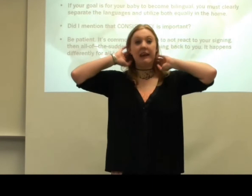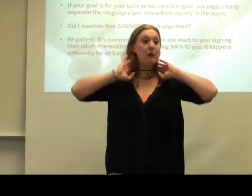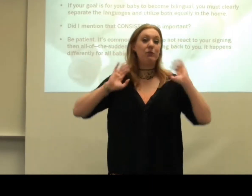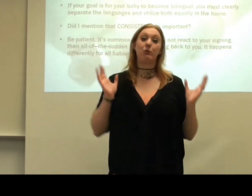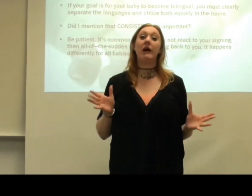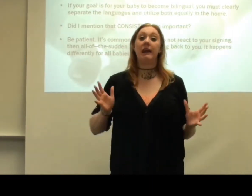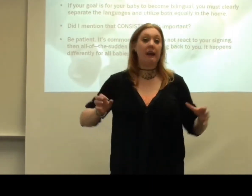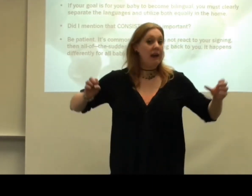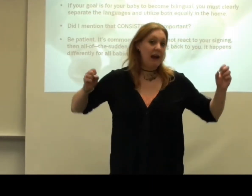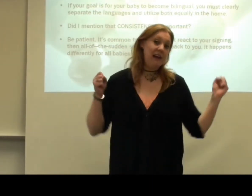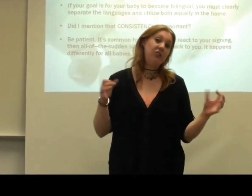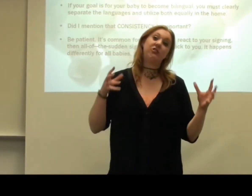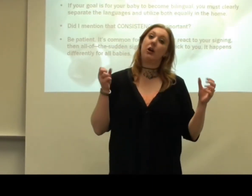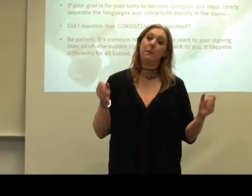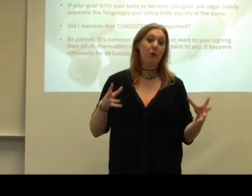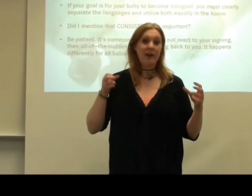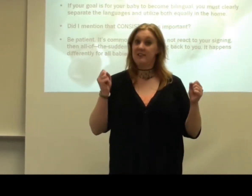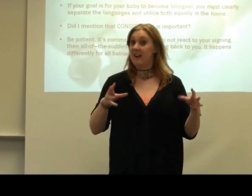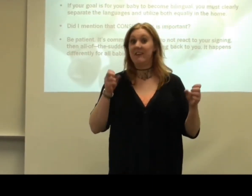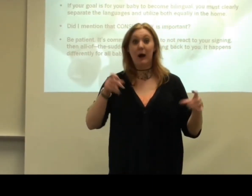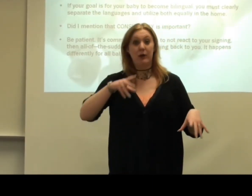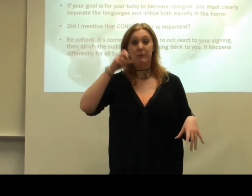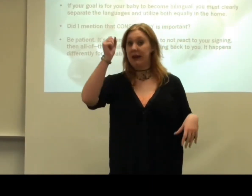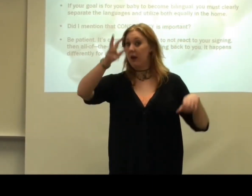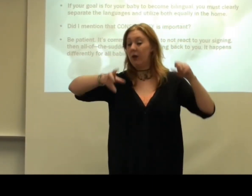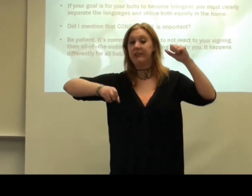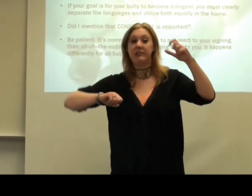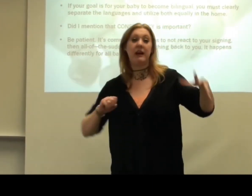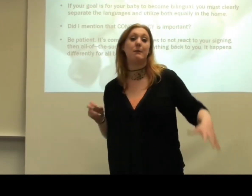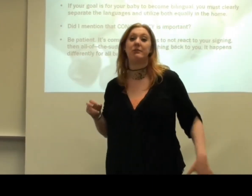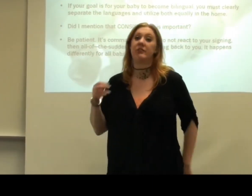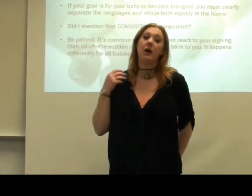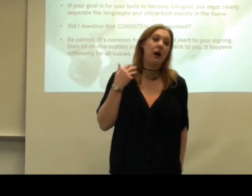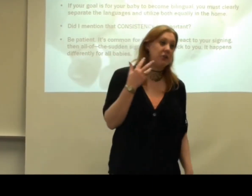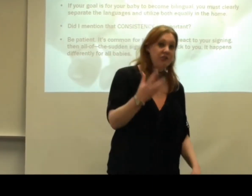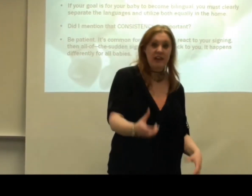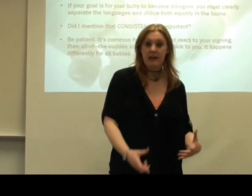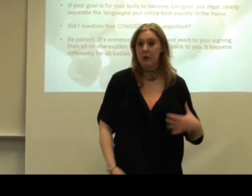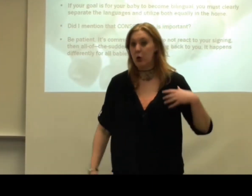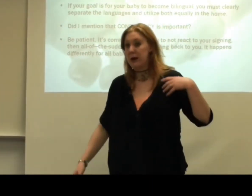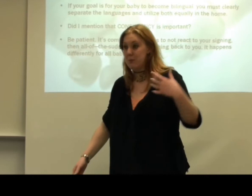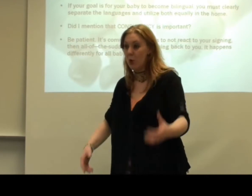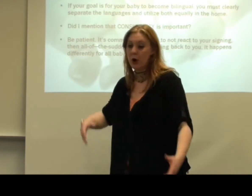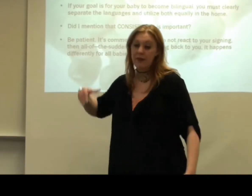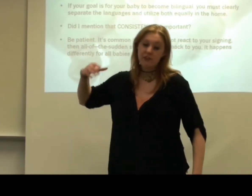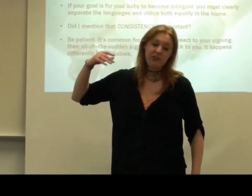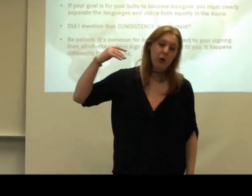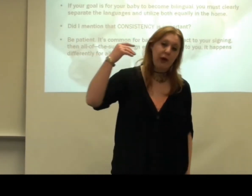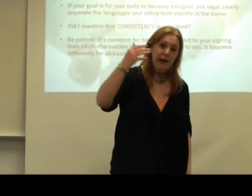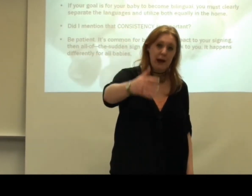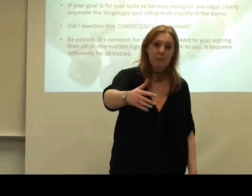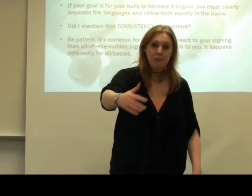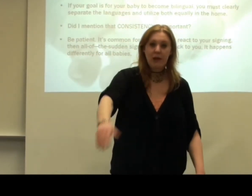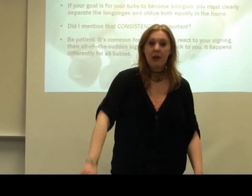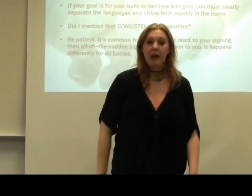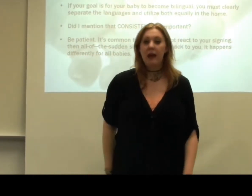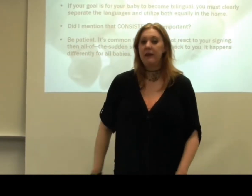he was ready, and he just started putting stuff out, making all these attempts, understanding, wanting more, and then soaking it up. And then